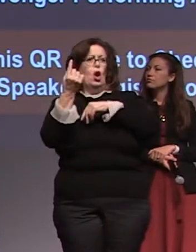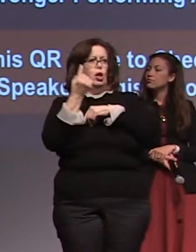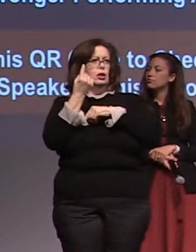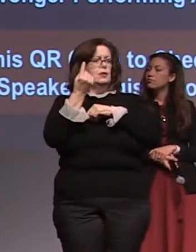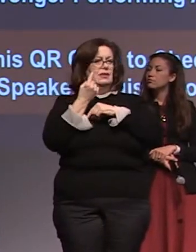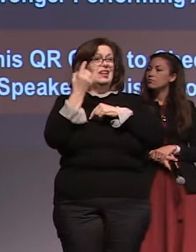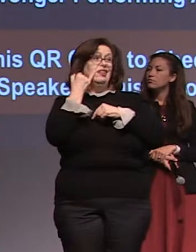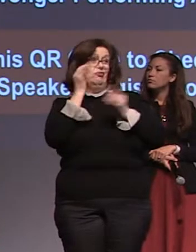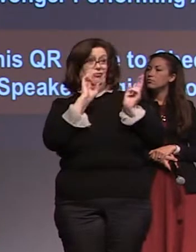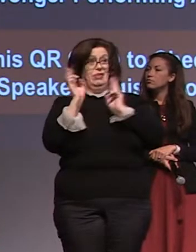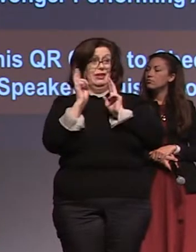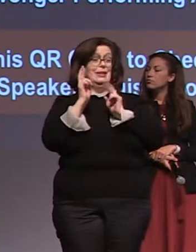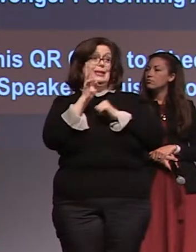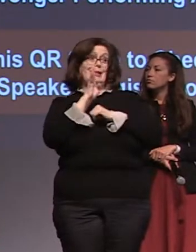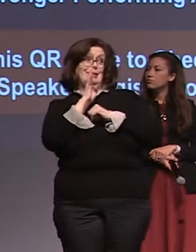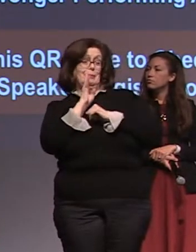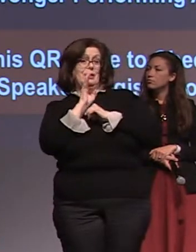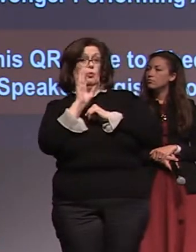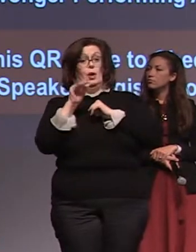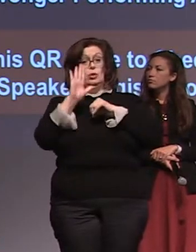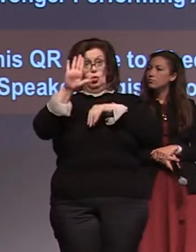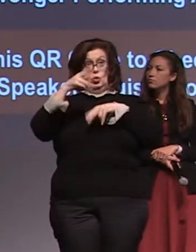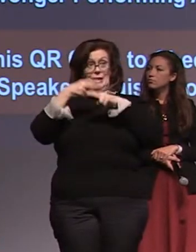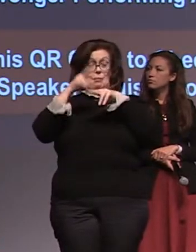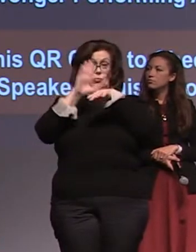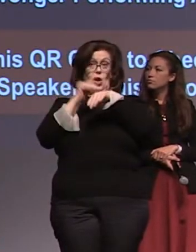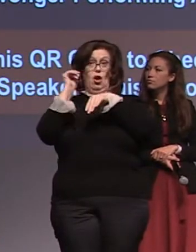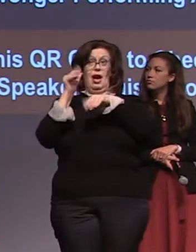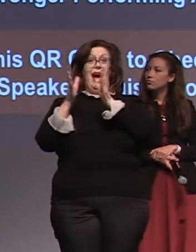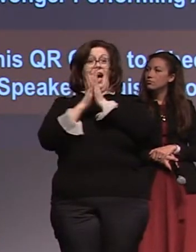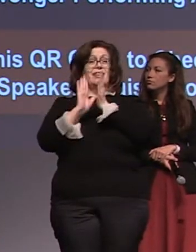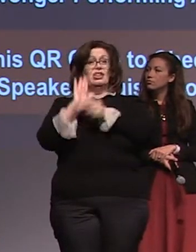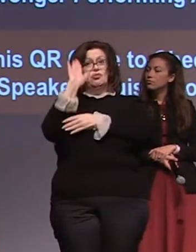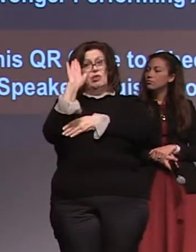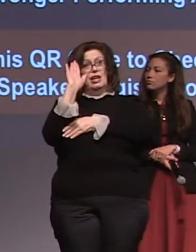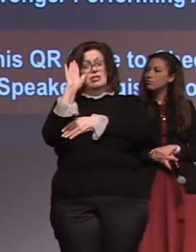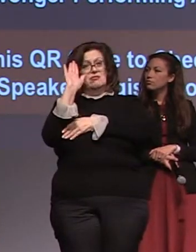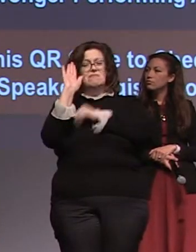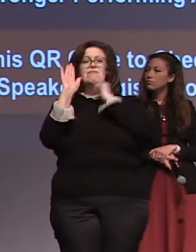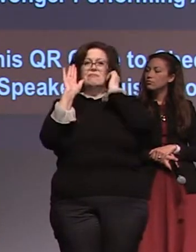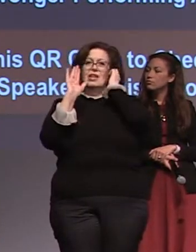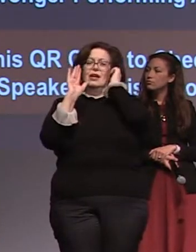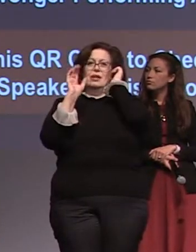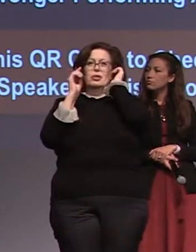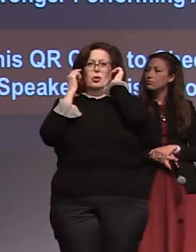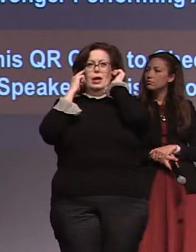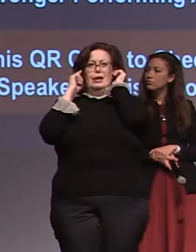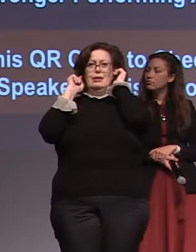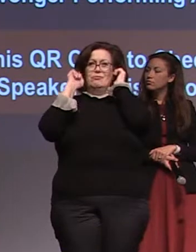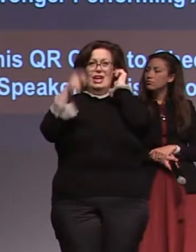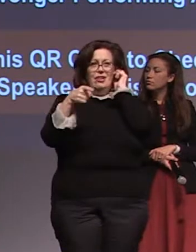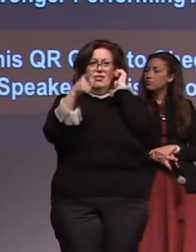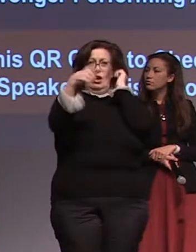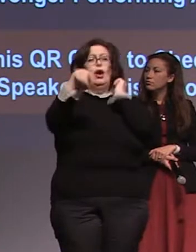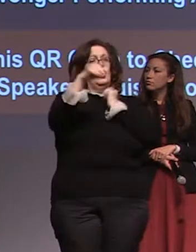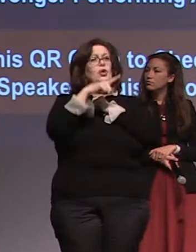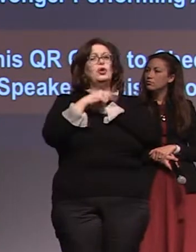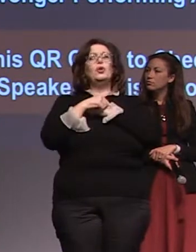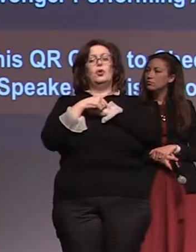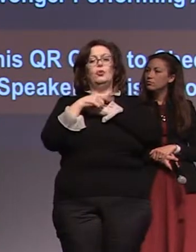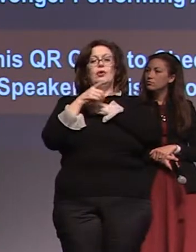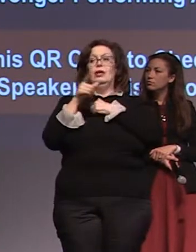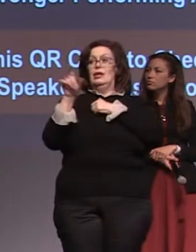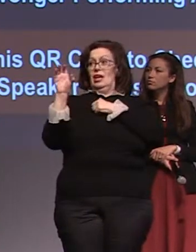are ready to speak. So when I call your name, I will ask that you just kind of raise your hand so that I can identify you in the audience. Scott